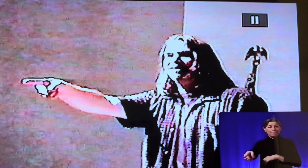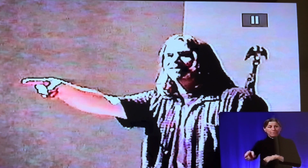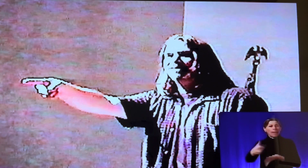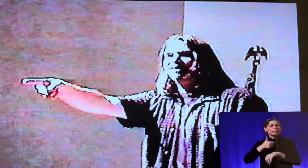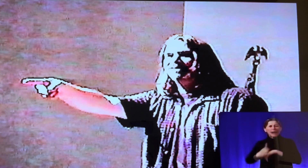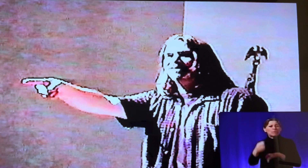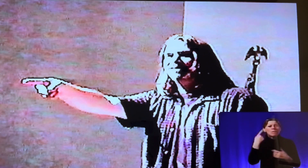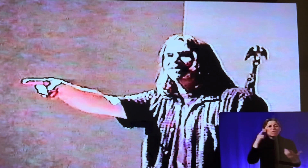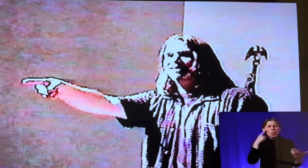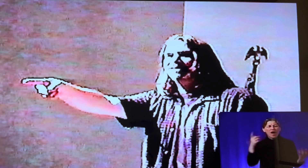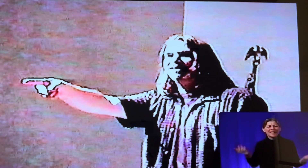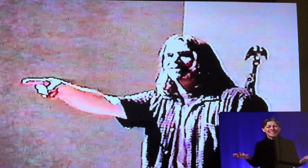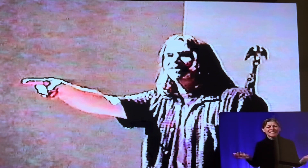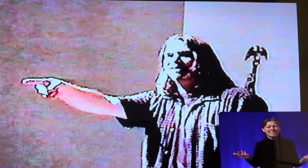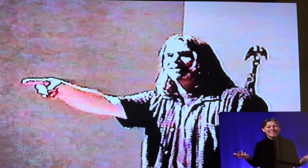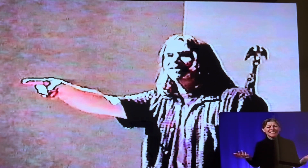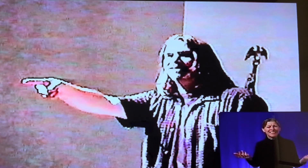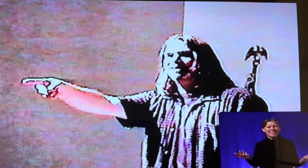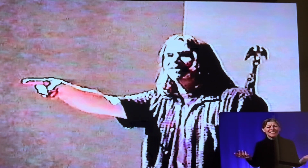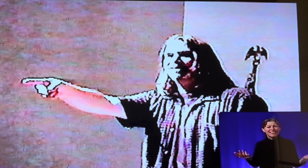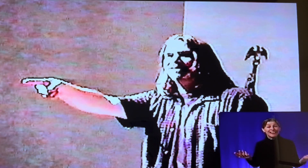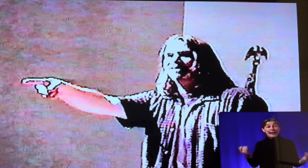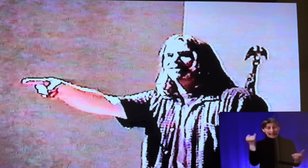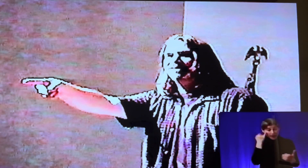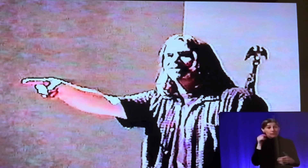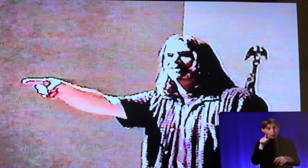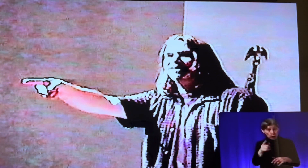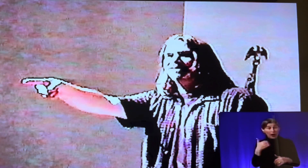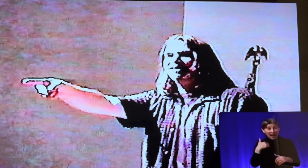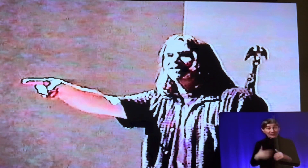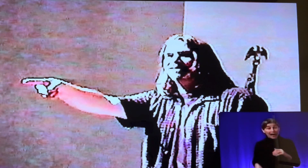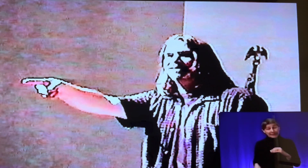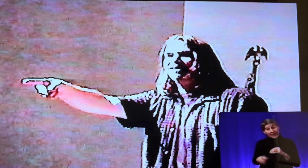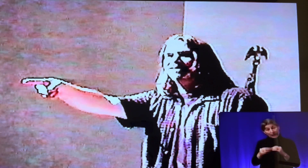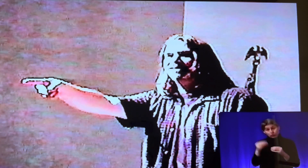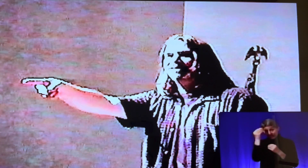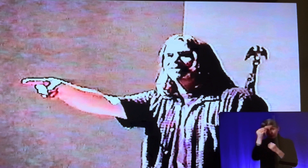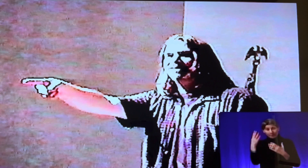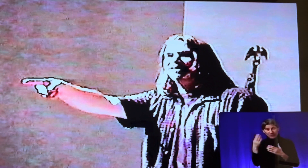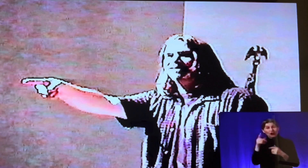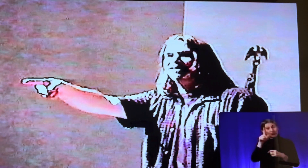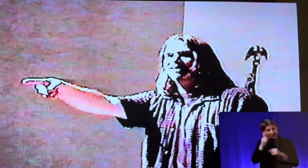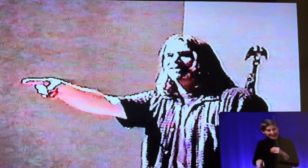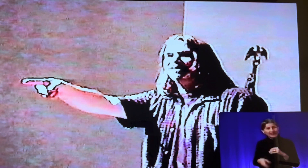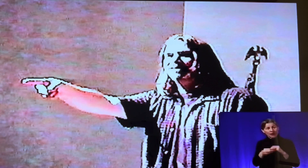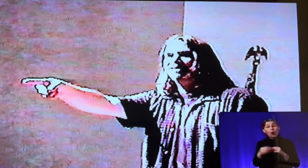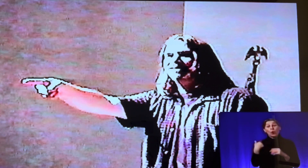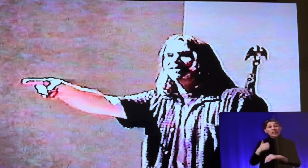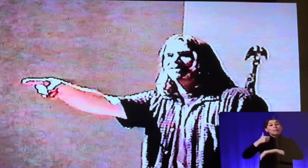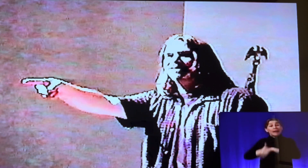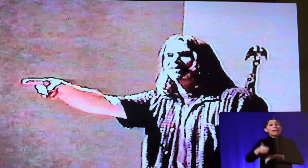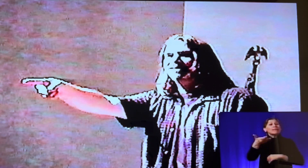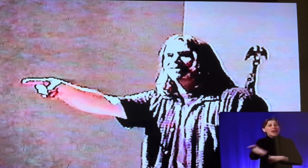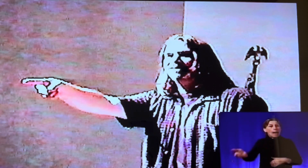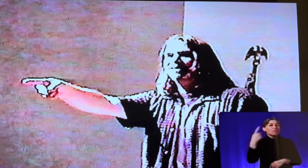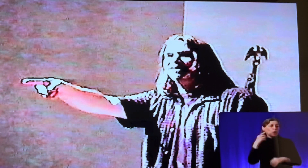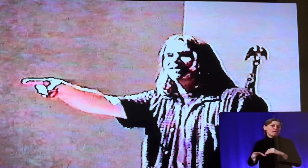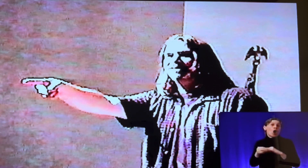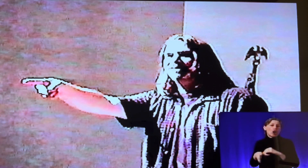what? If you have that extra information, then you say, we're going to blame them for farting.